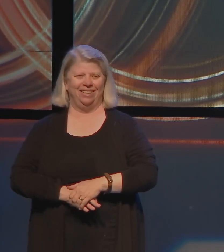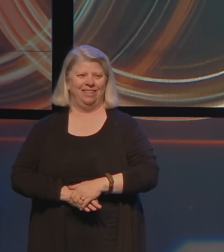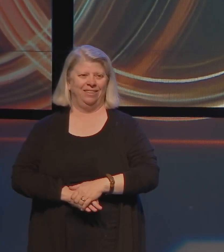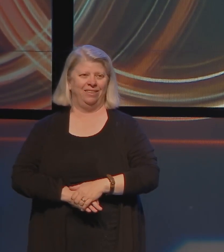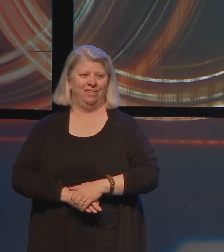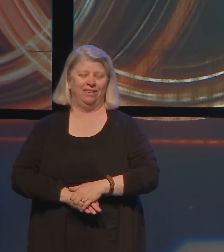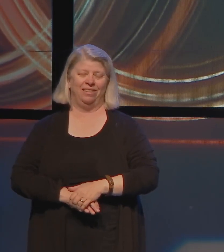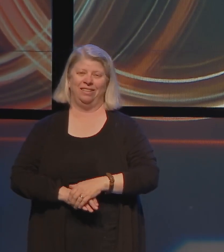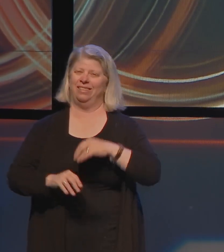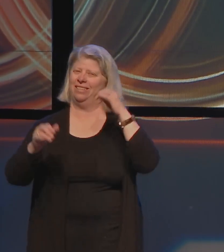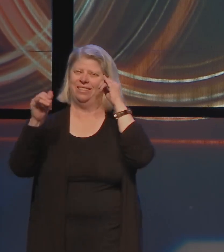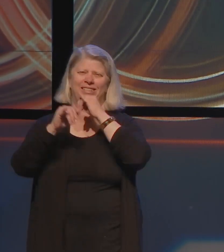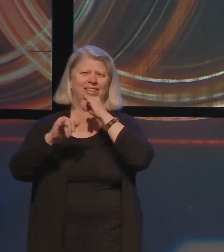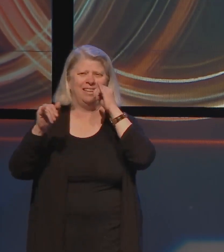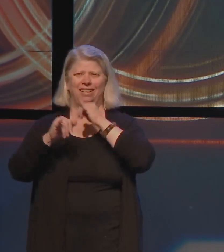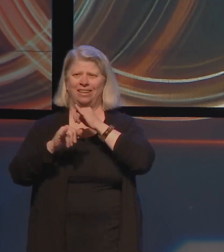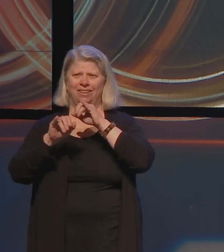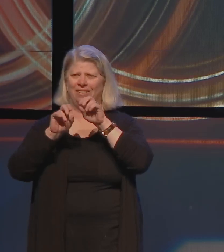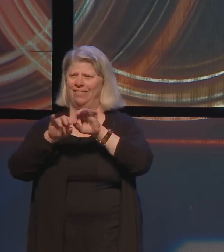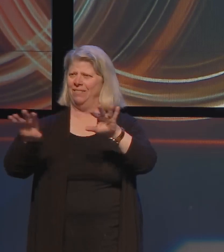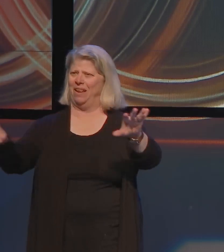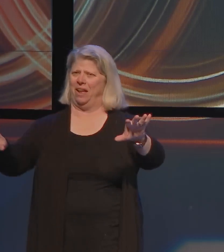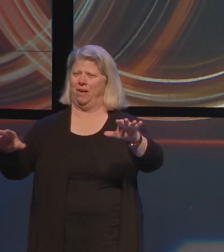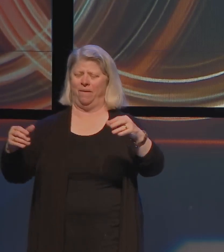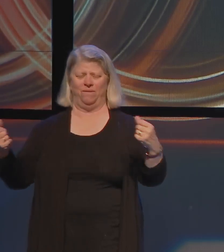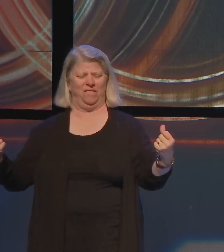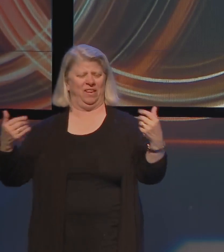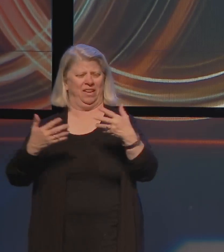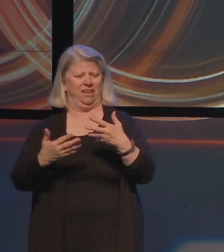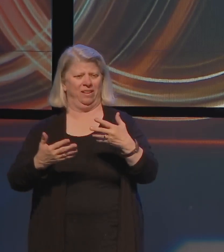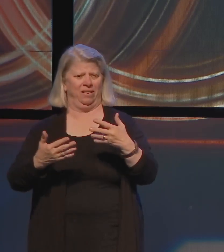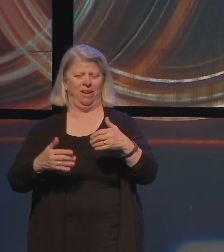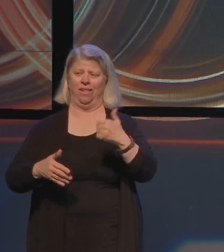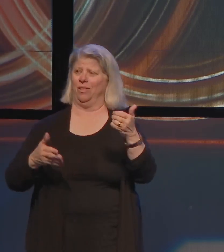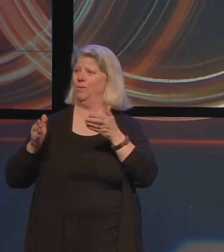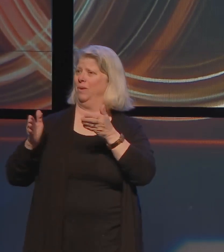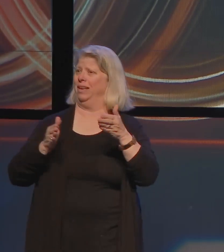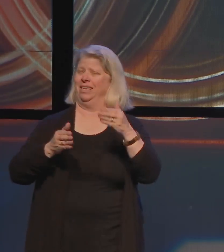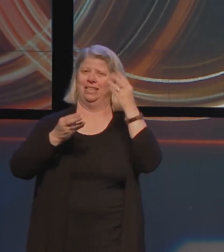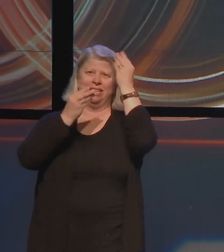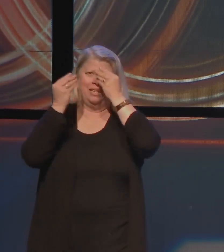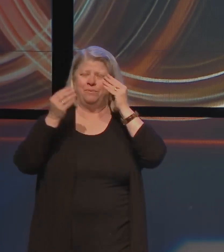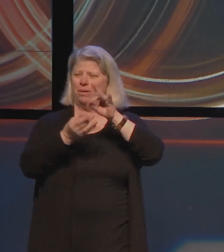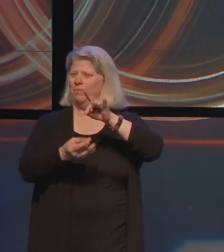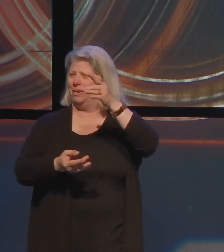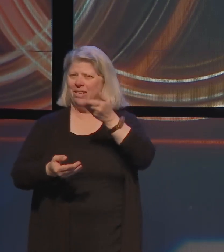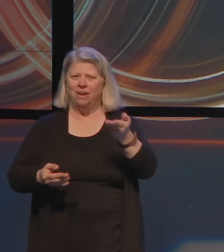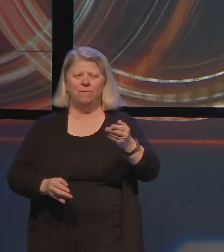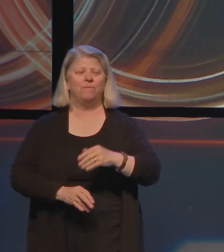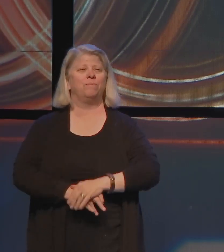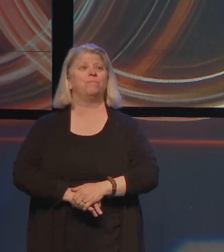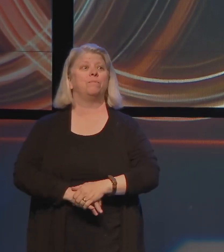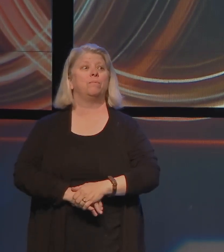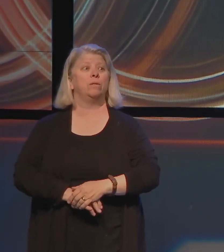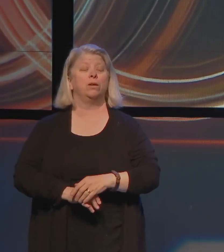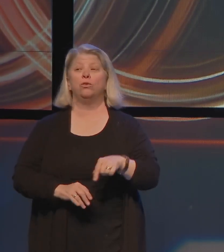The foolishness that we put out there in our fear of other ways of thinking about spiritual stuff, right? But you could do